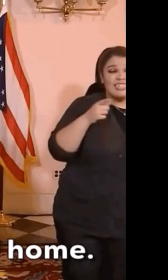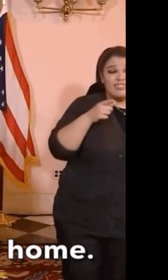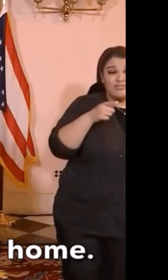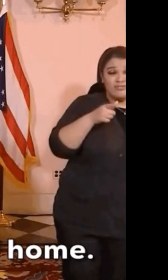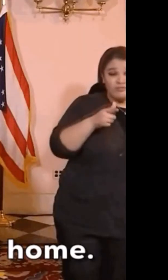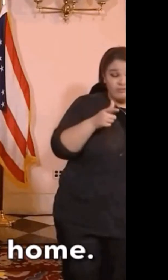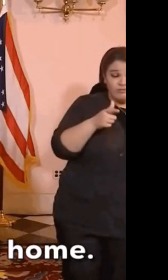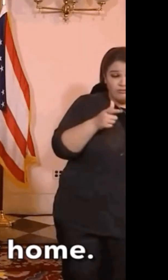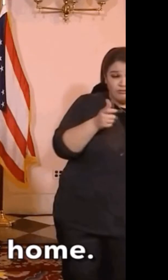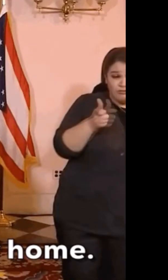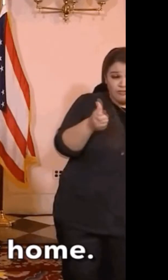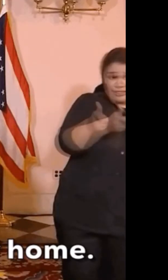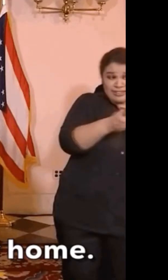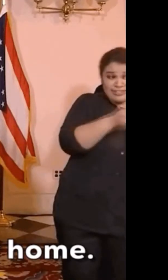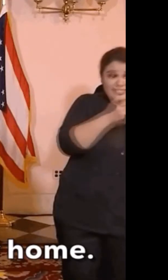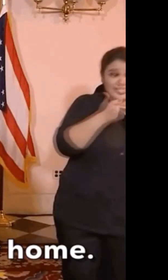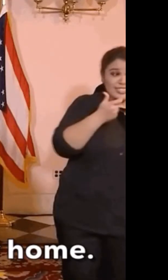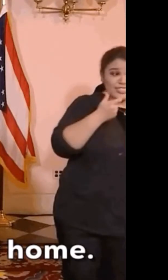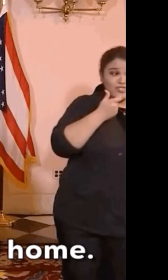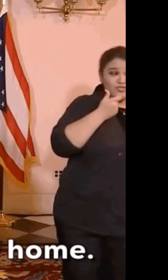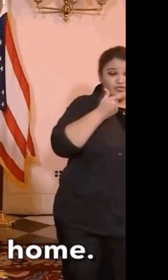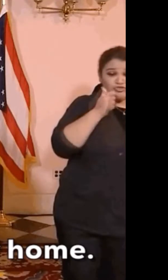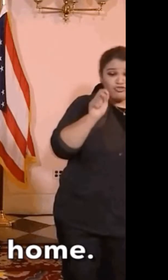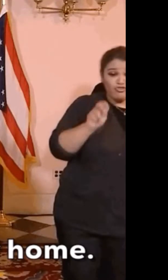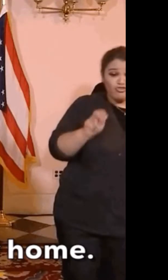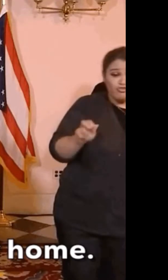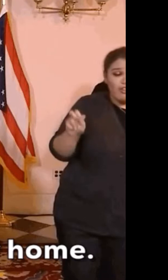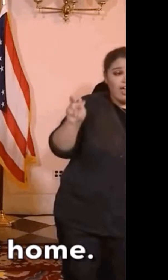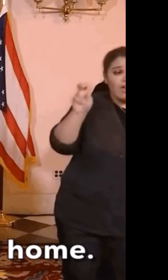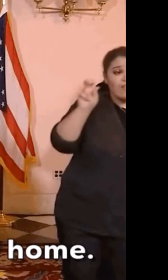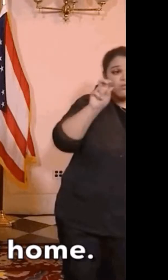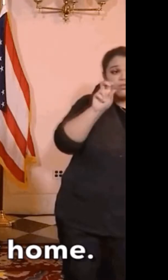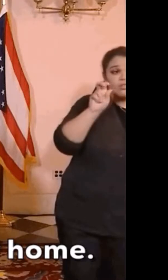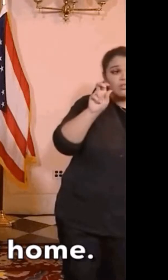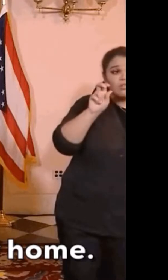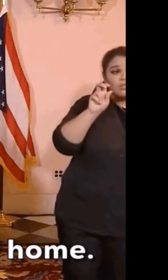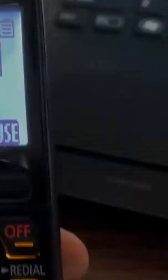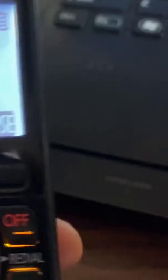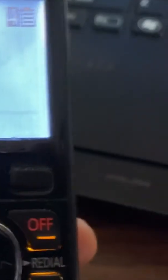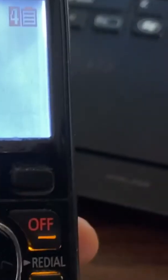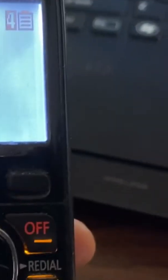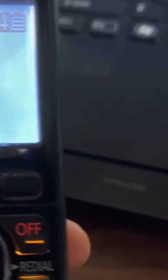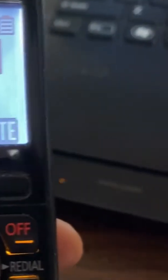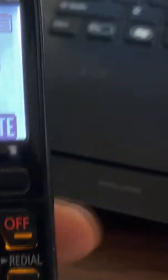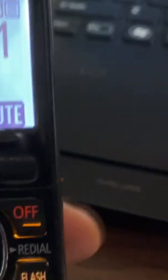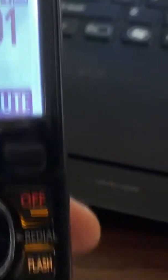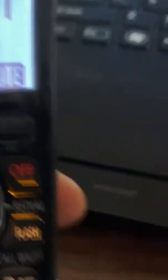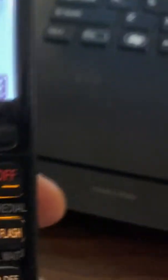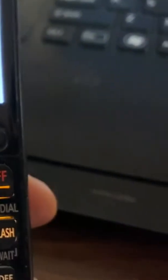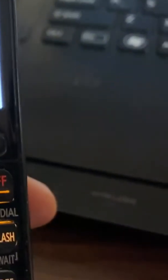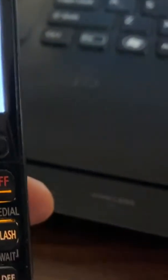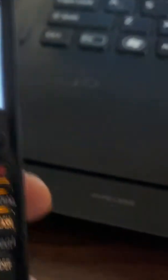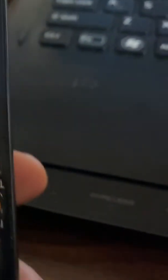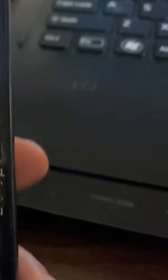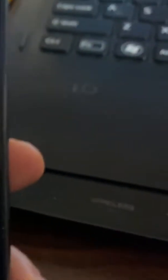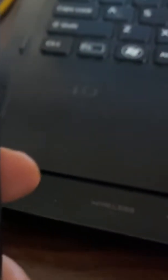and certifying management systems, I have never seen such a mismanaged mess. For shame, Governor.